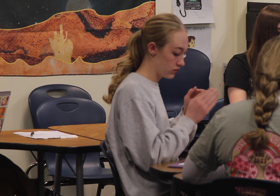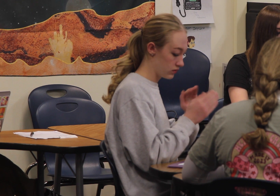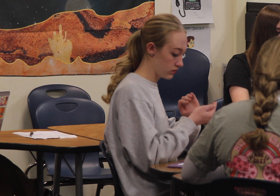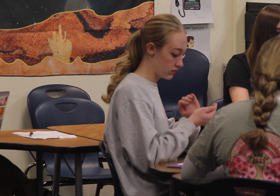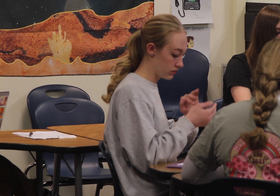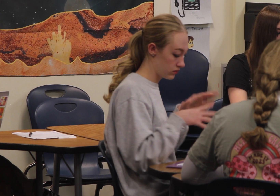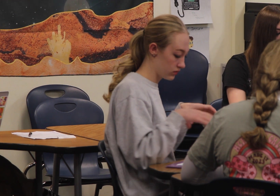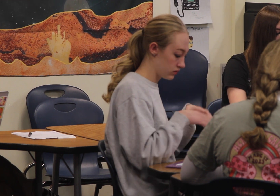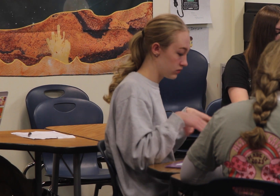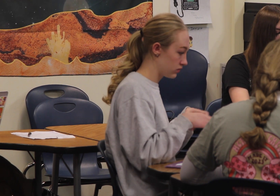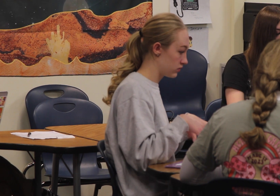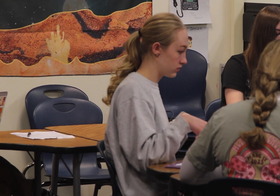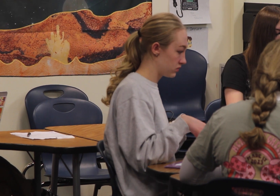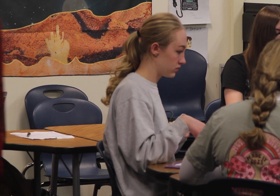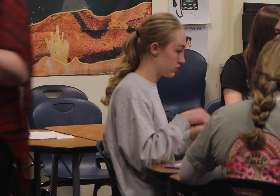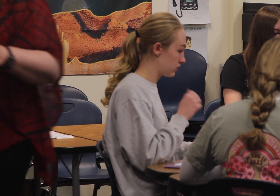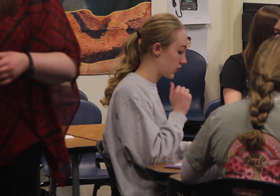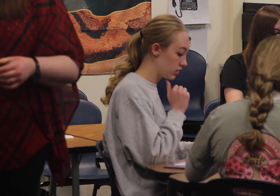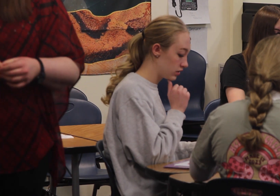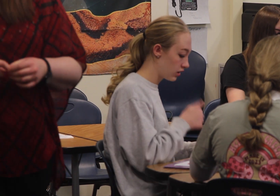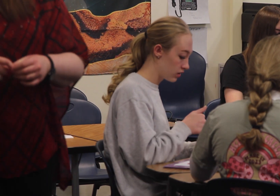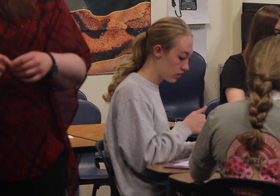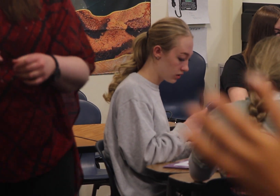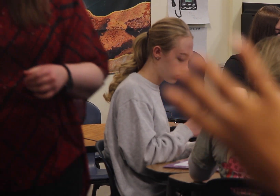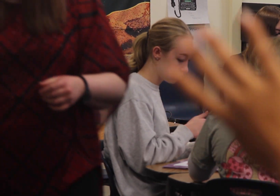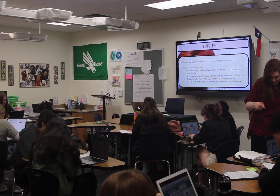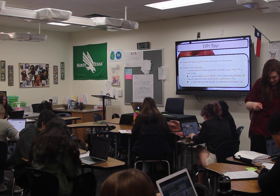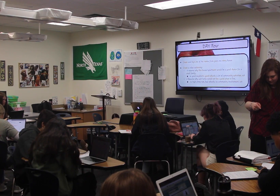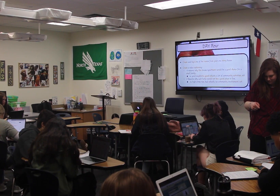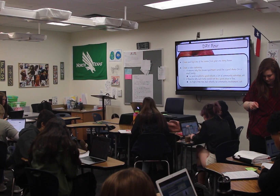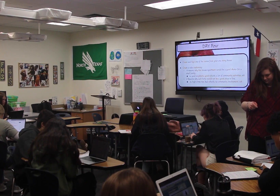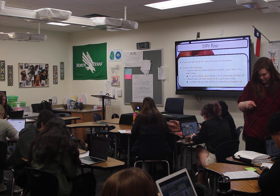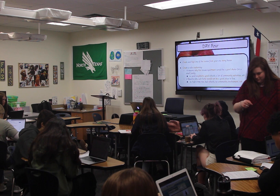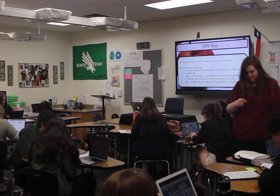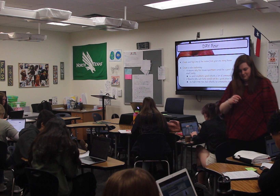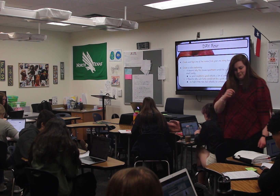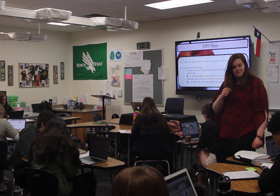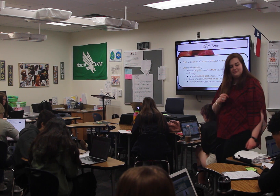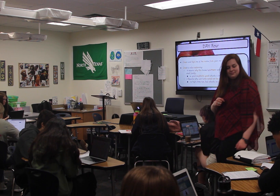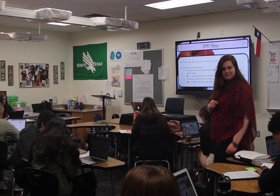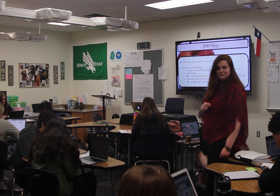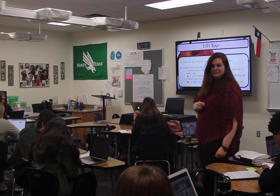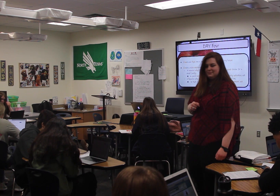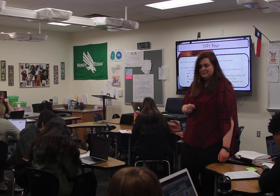Sign Language and the deaf community tend to overshare in our opinions from hearing perspective because of the lack of information they had access